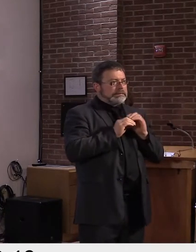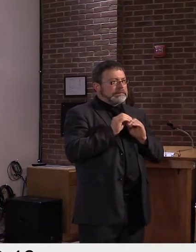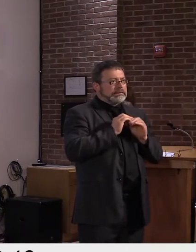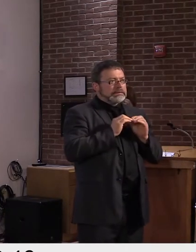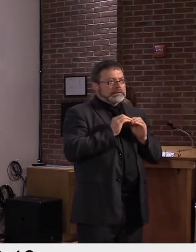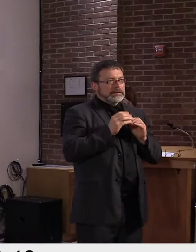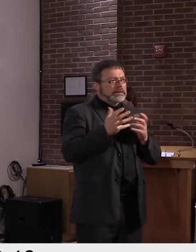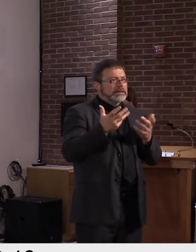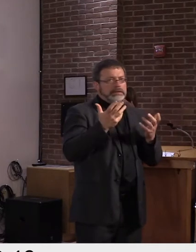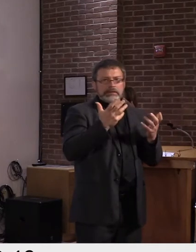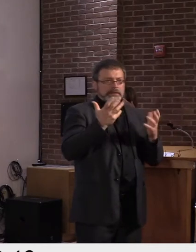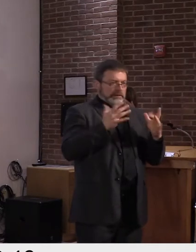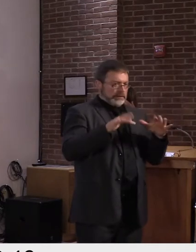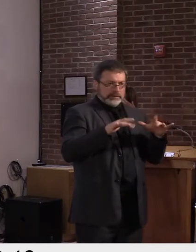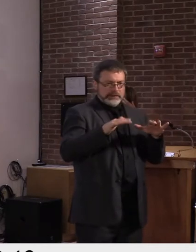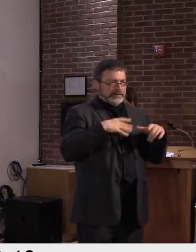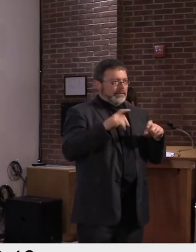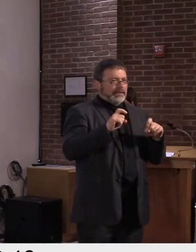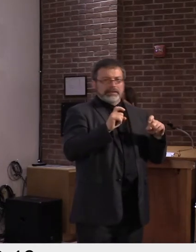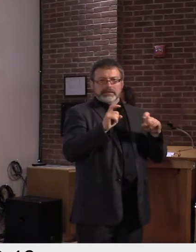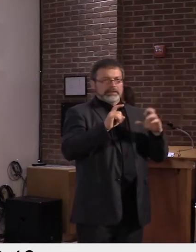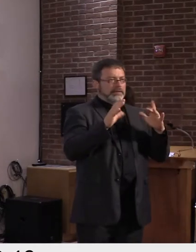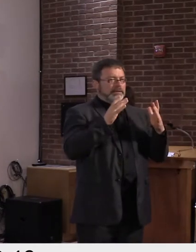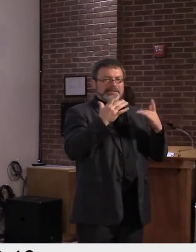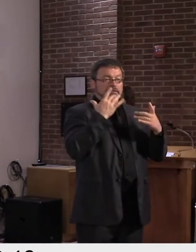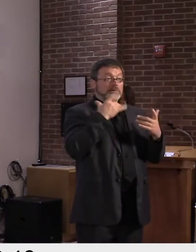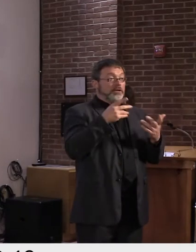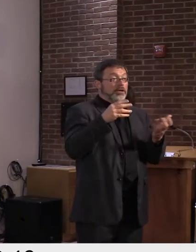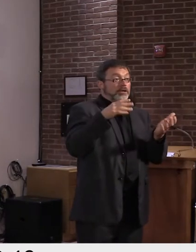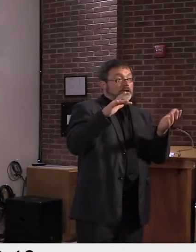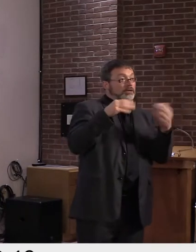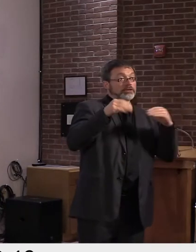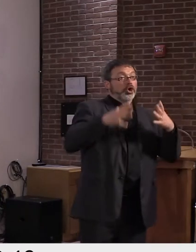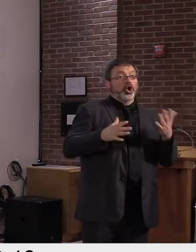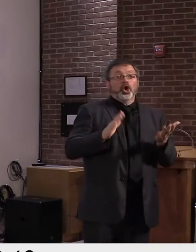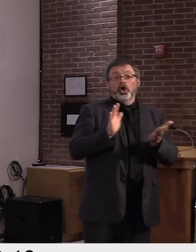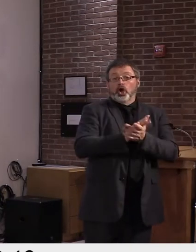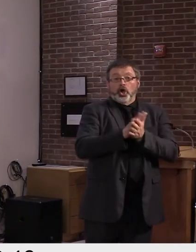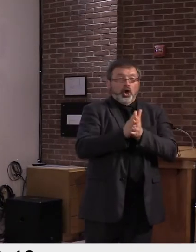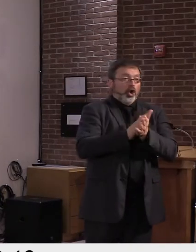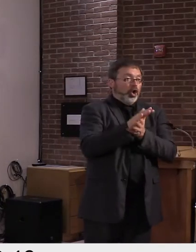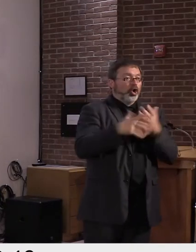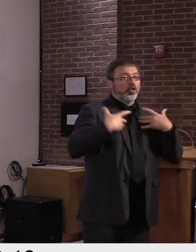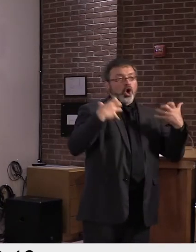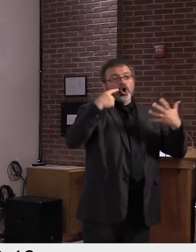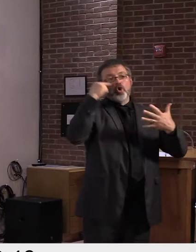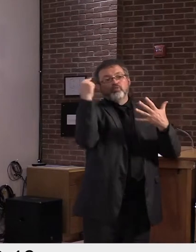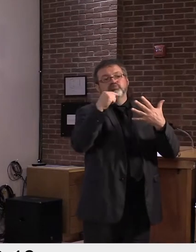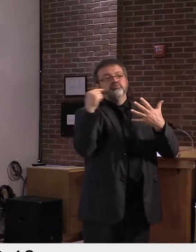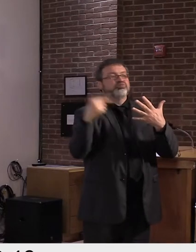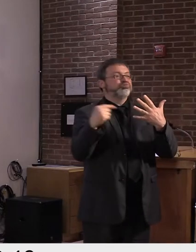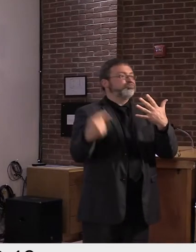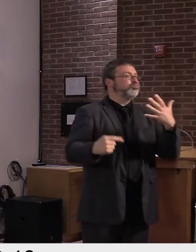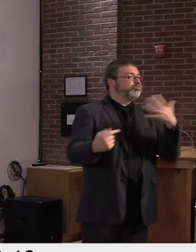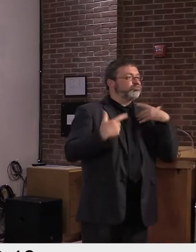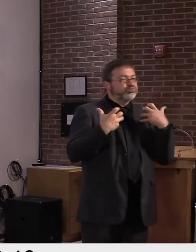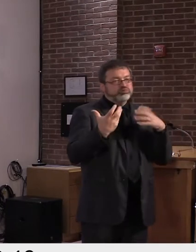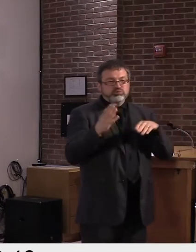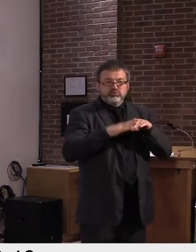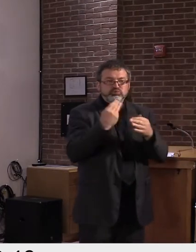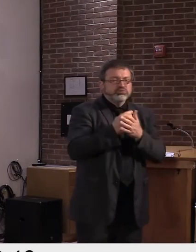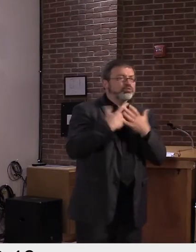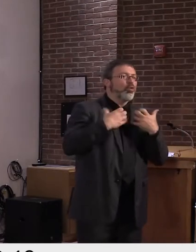someone else that they're purchasing from, so they know less about that drug. They don't know that it's the same type of drug they've been